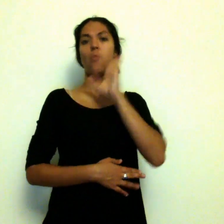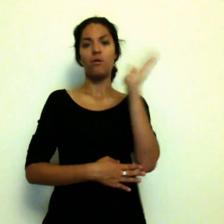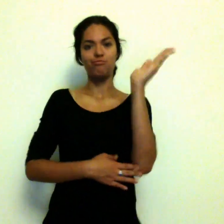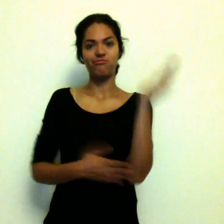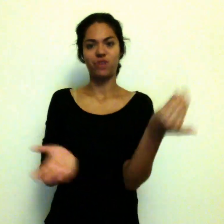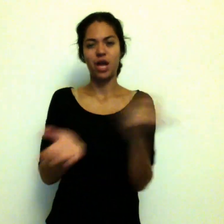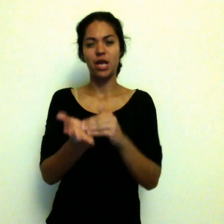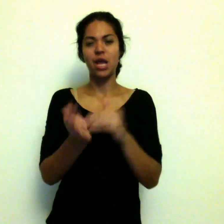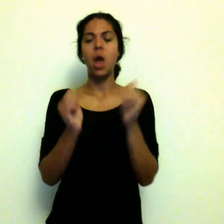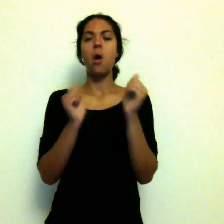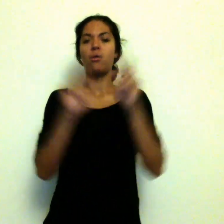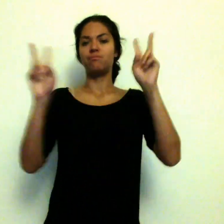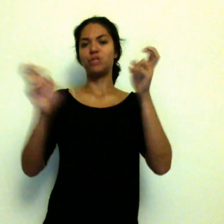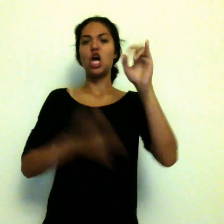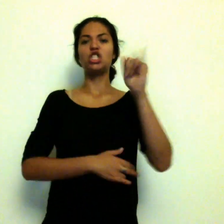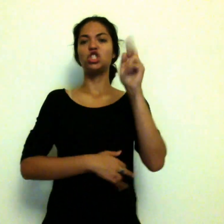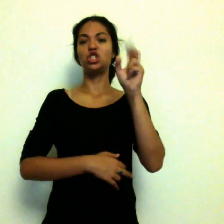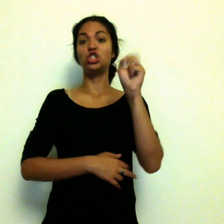entirety, call us at